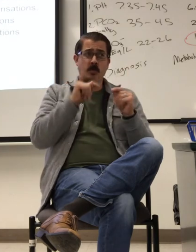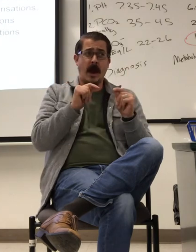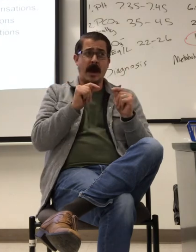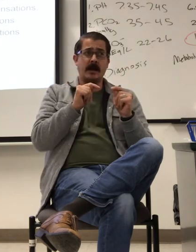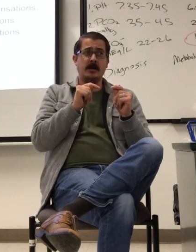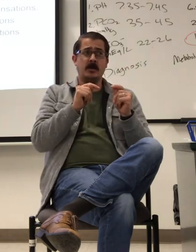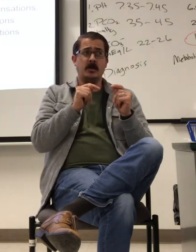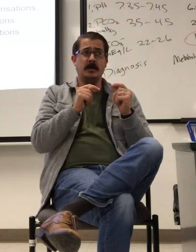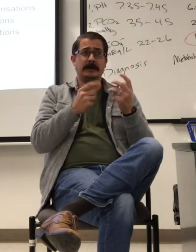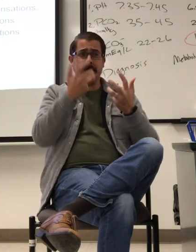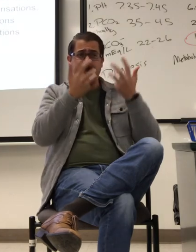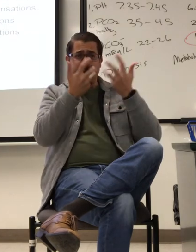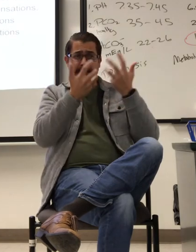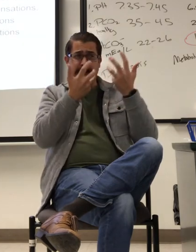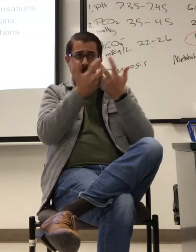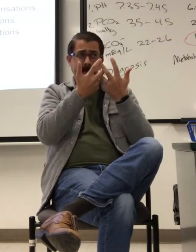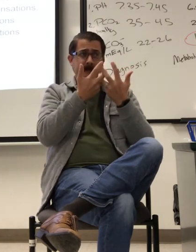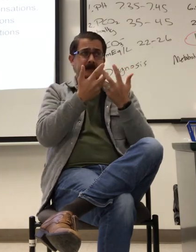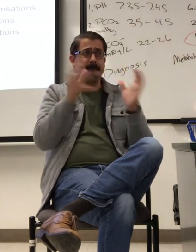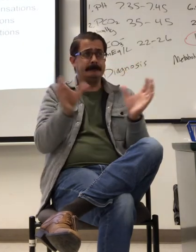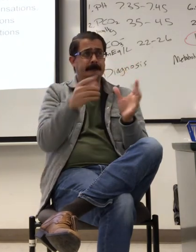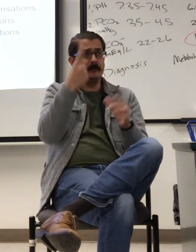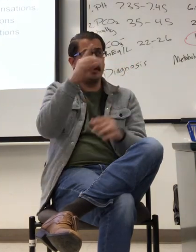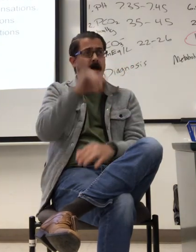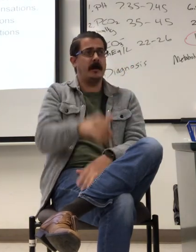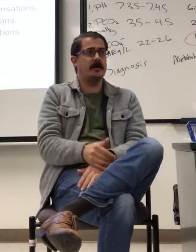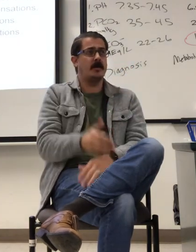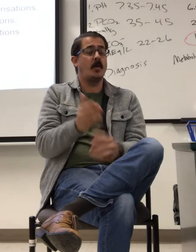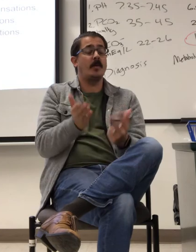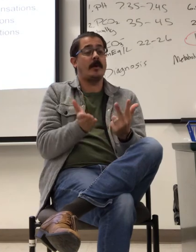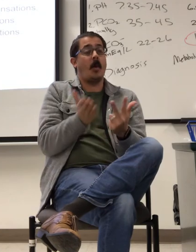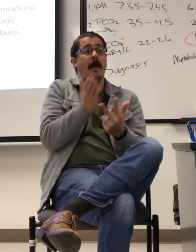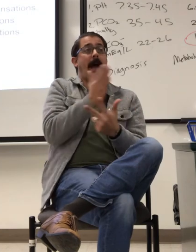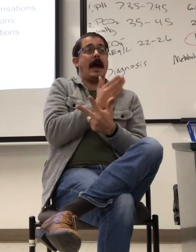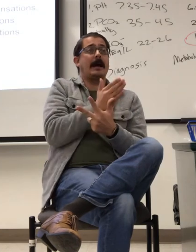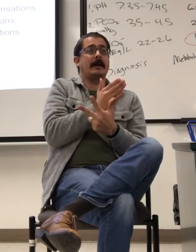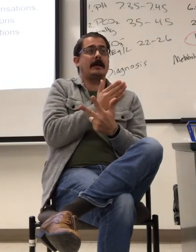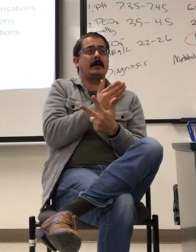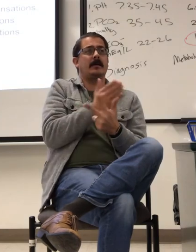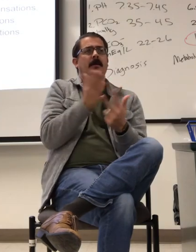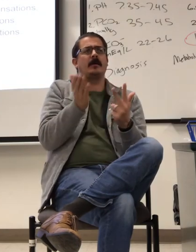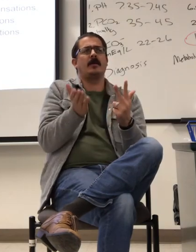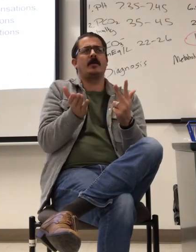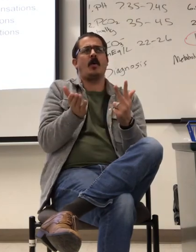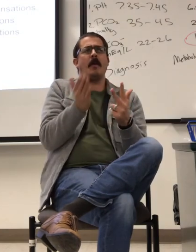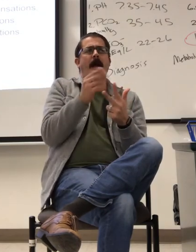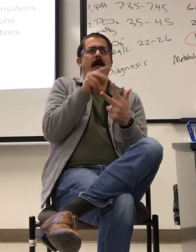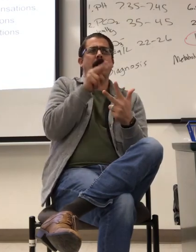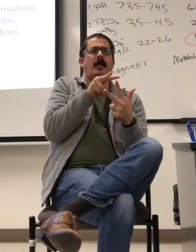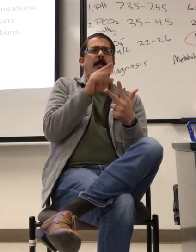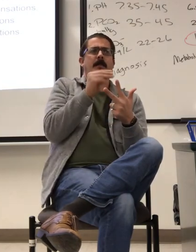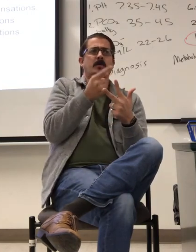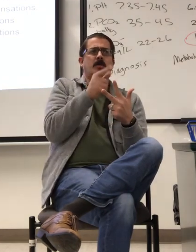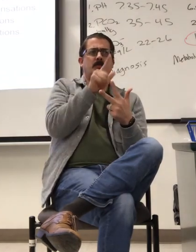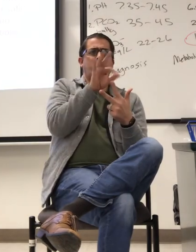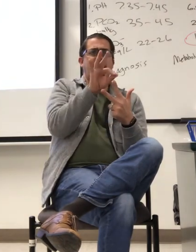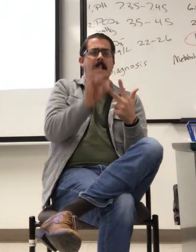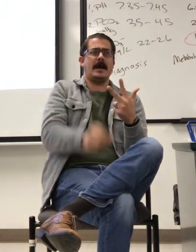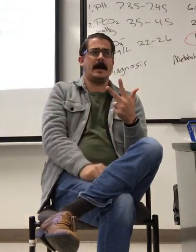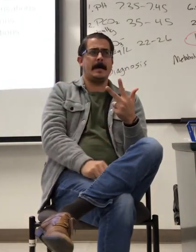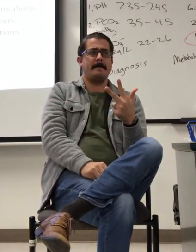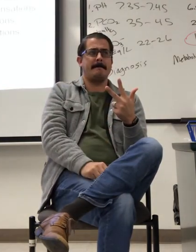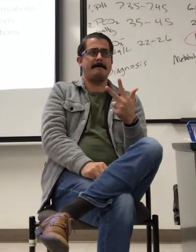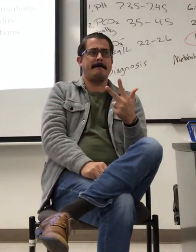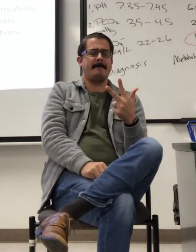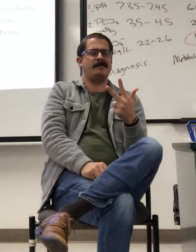for that? So let's go back and assess number two, the 29. And you